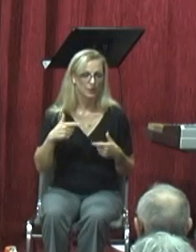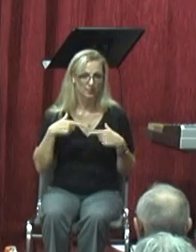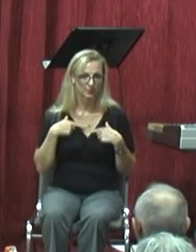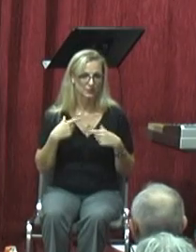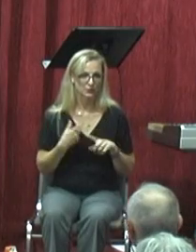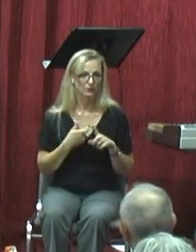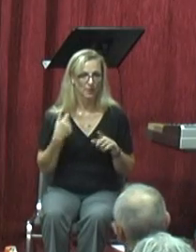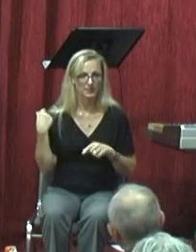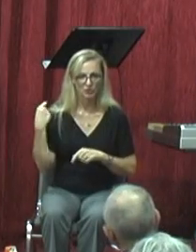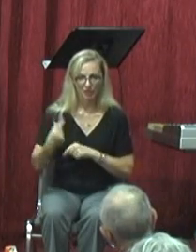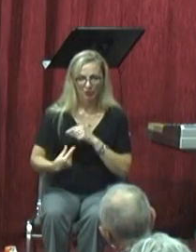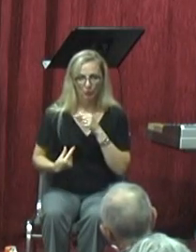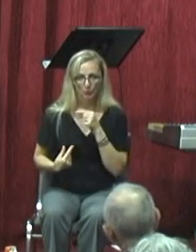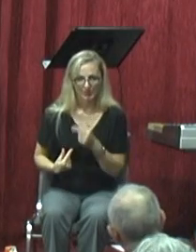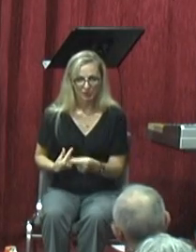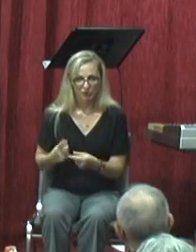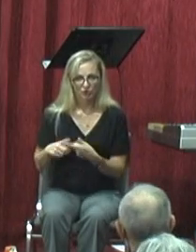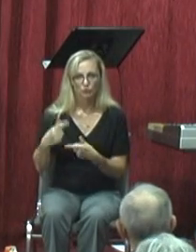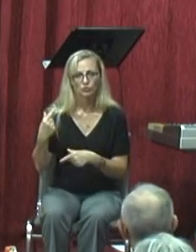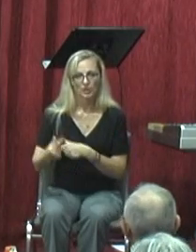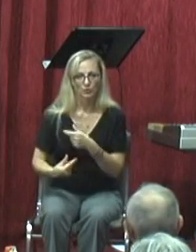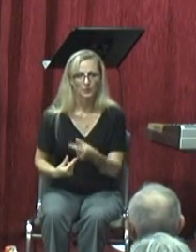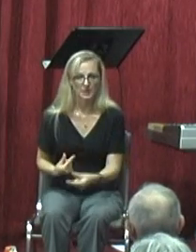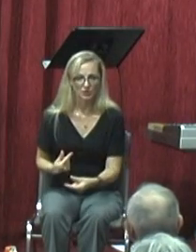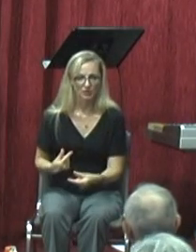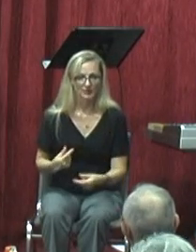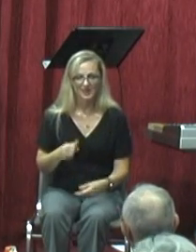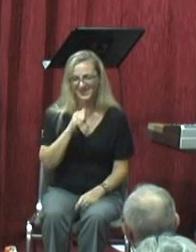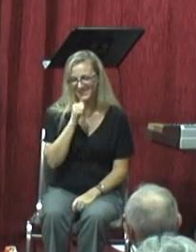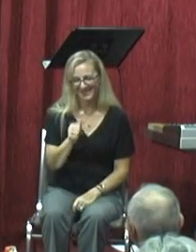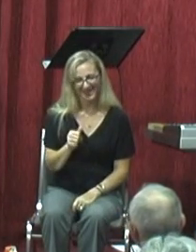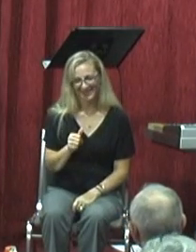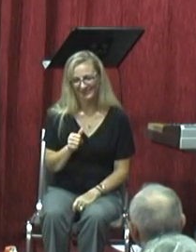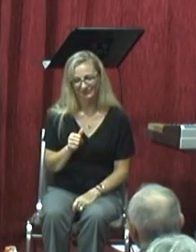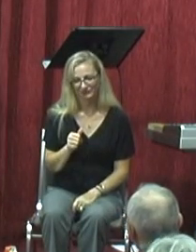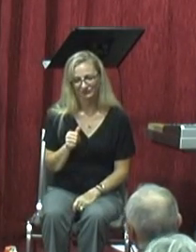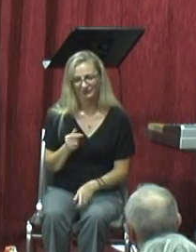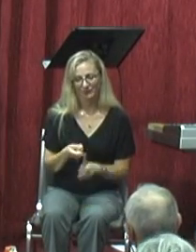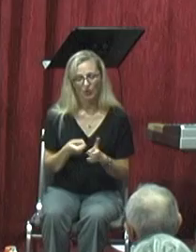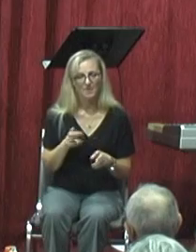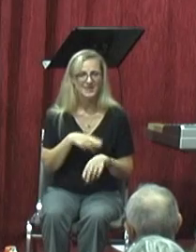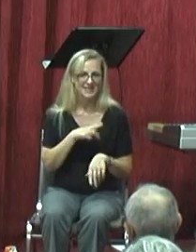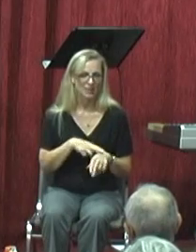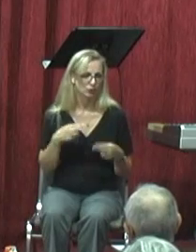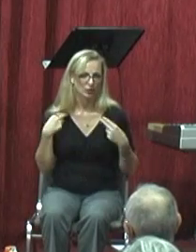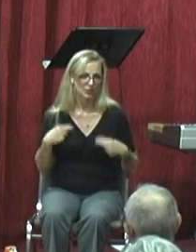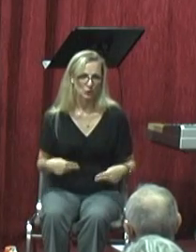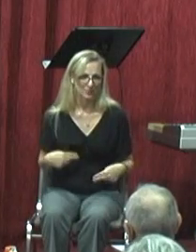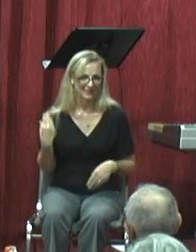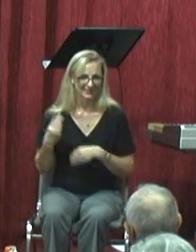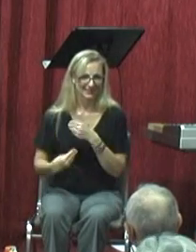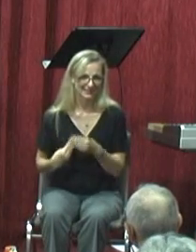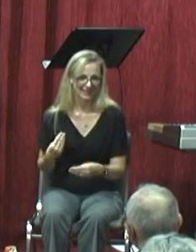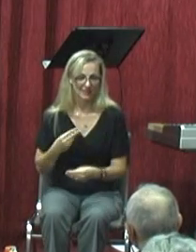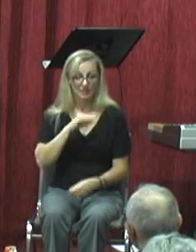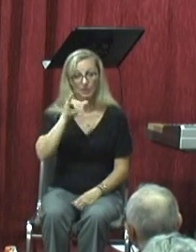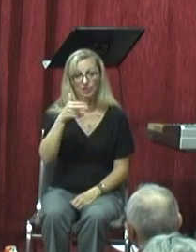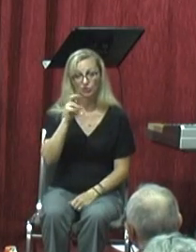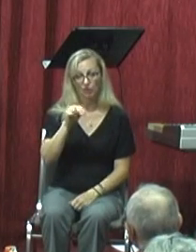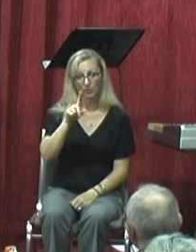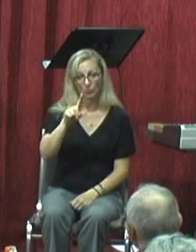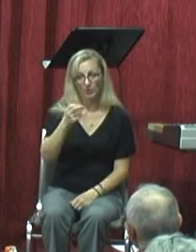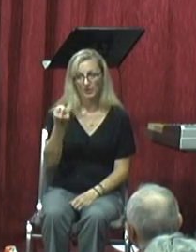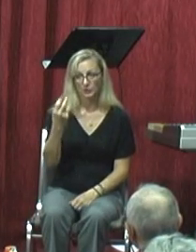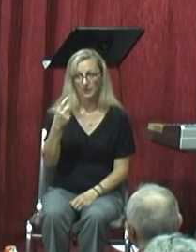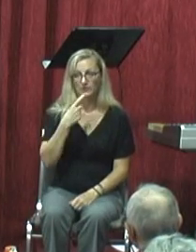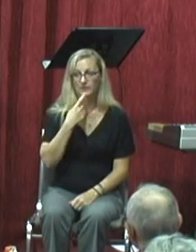from generation to generation, not by natural human descent. John chapter 1 verse 12